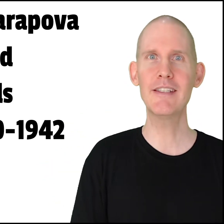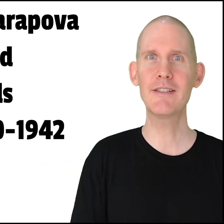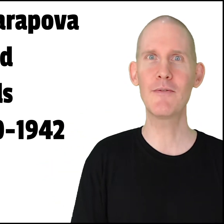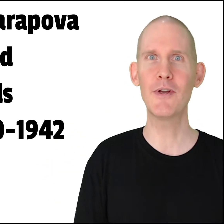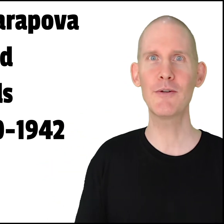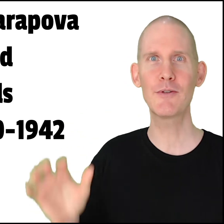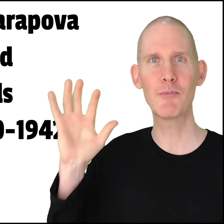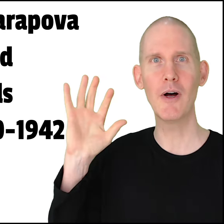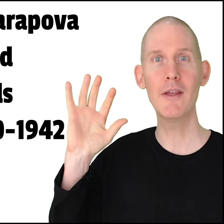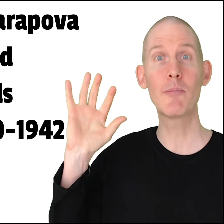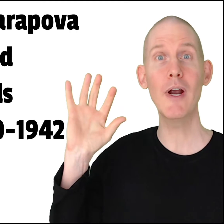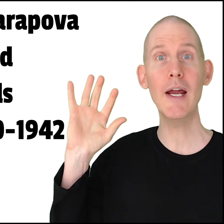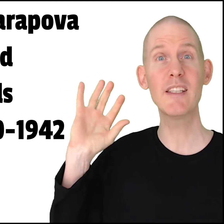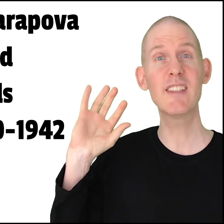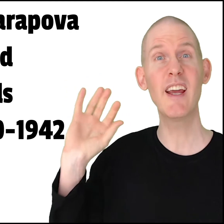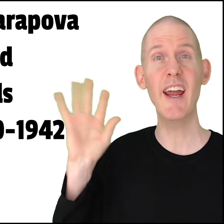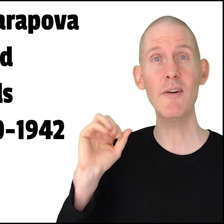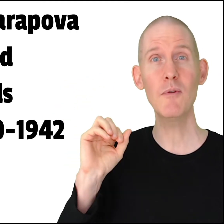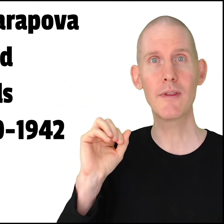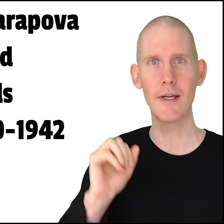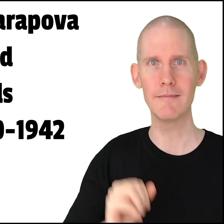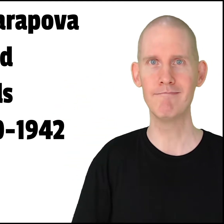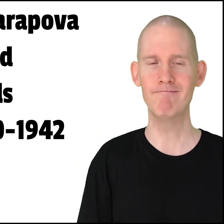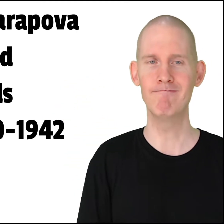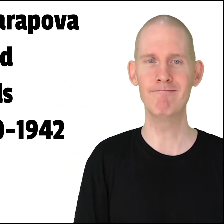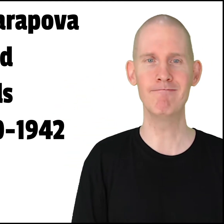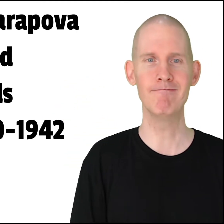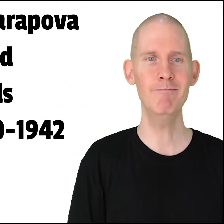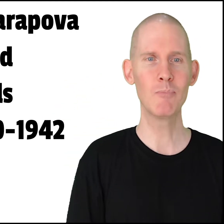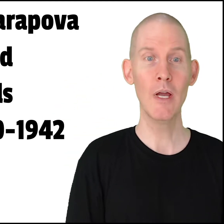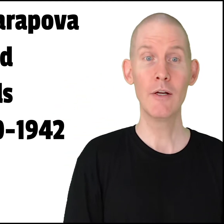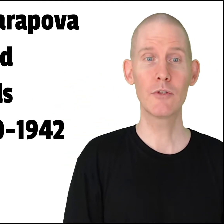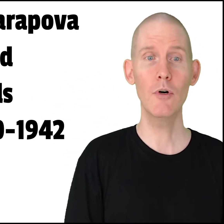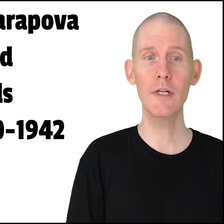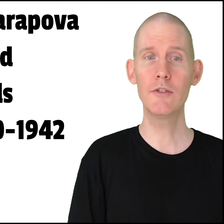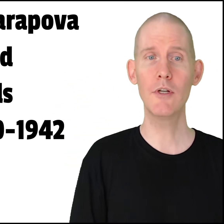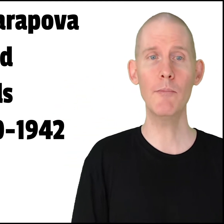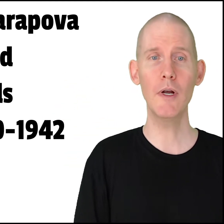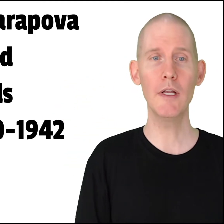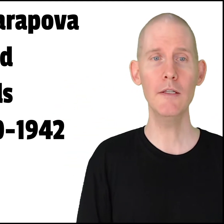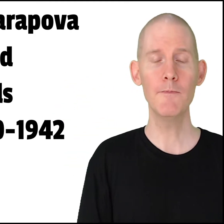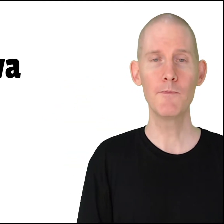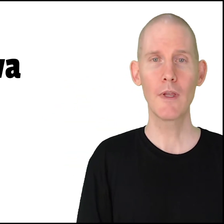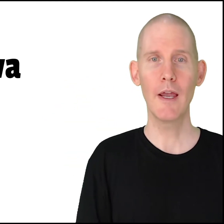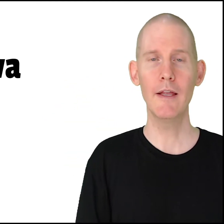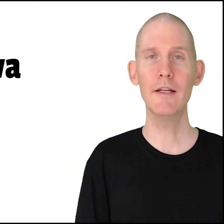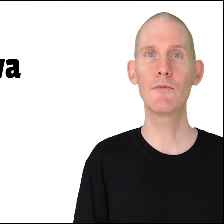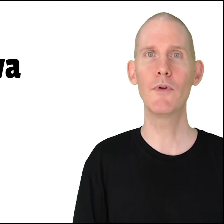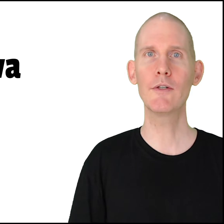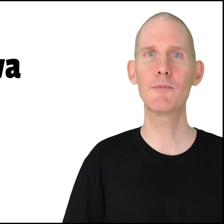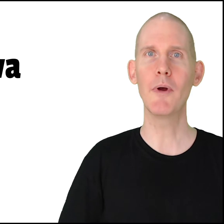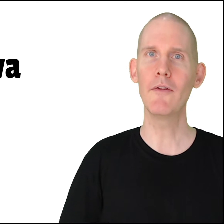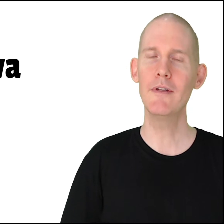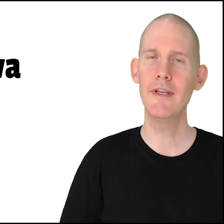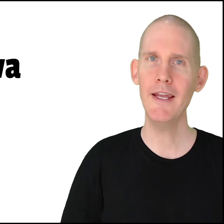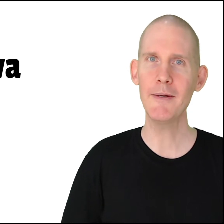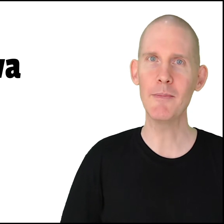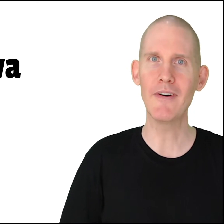to fingerspell and practice everything. So let's jump right in and let's fingerspell the name, all right?